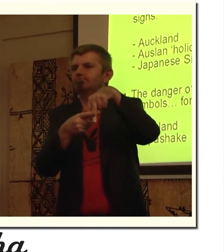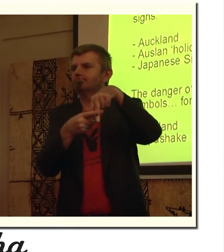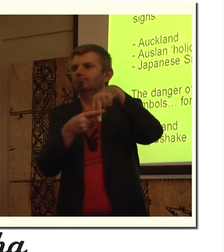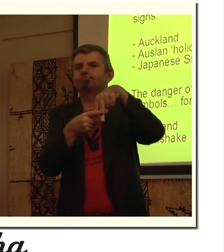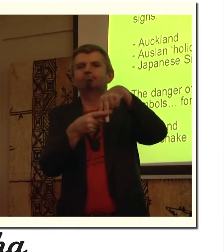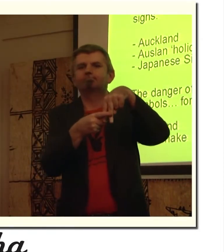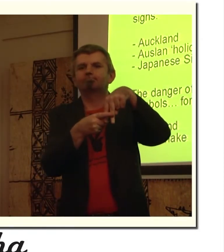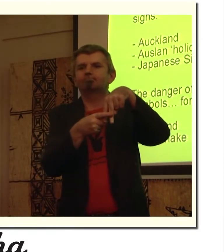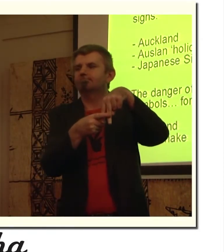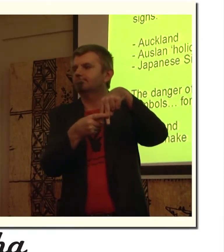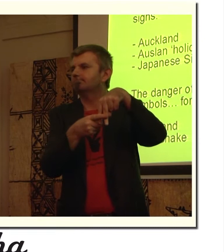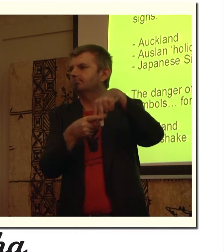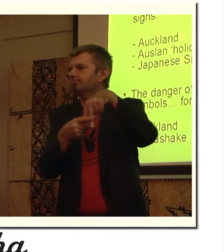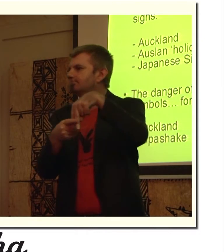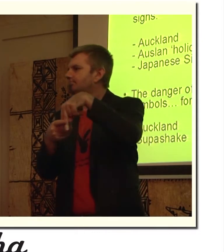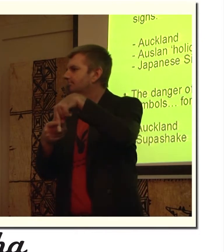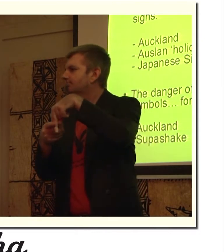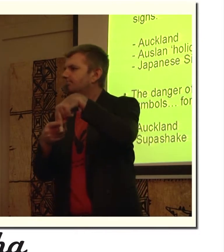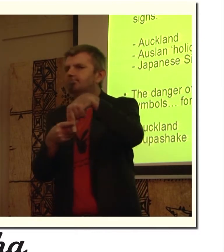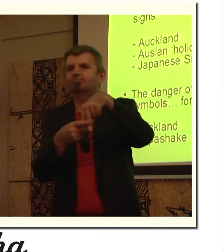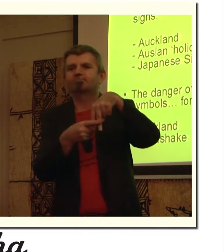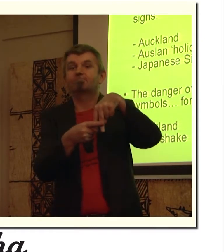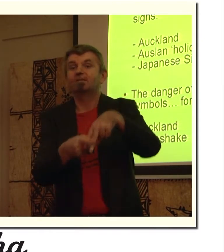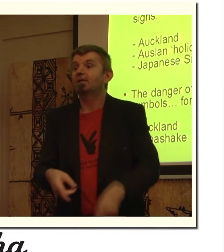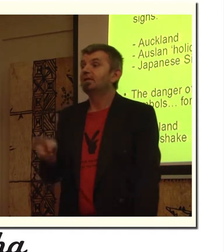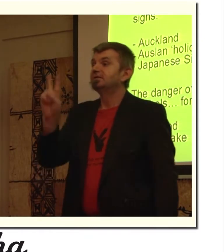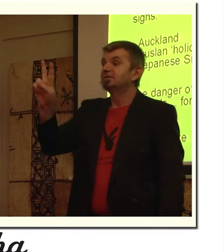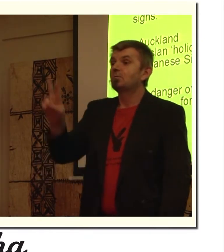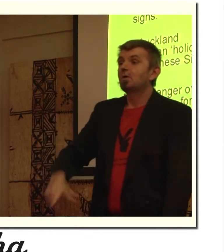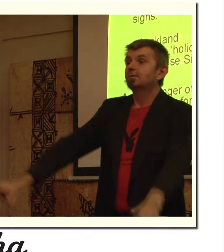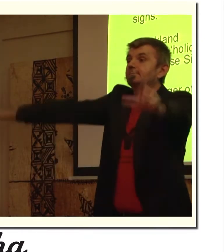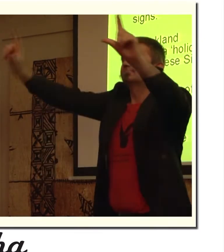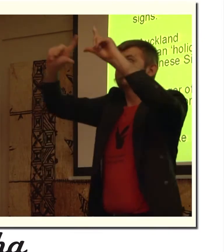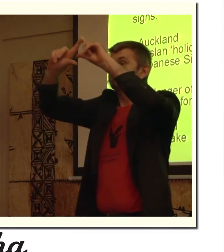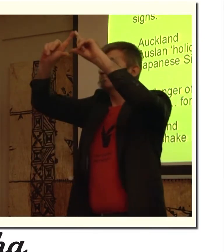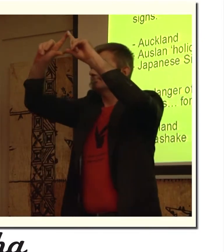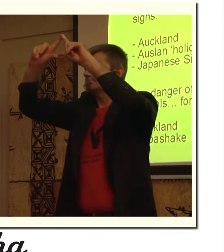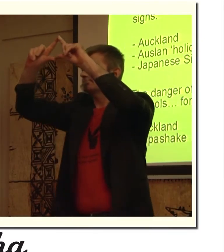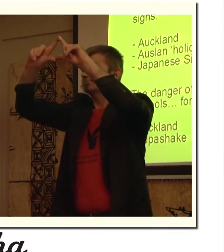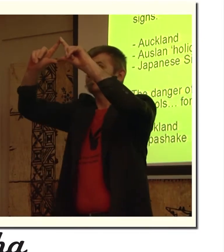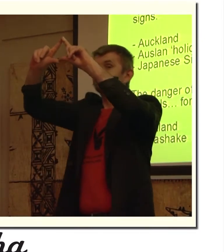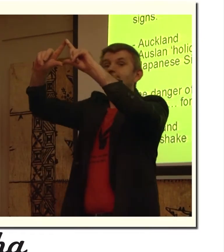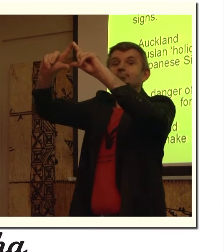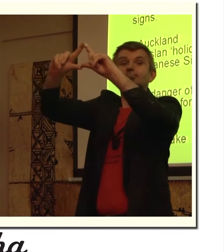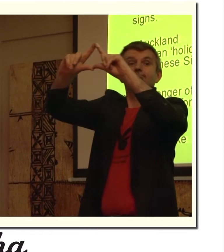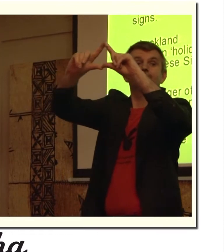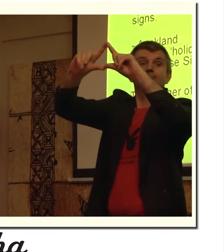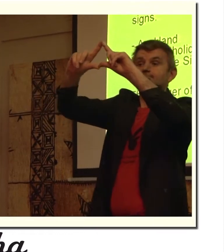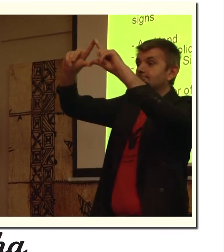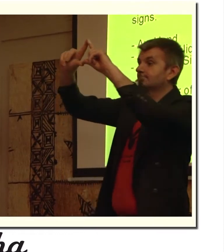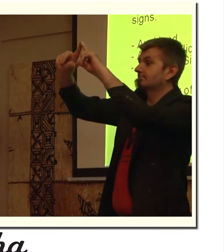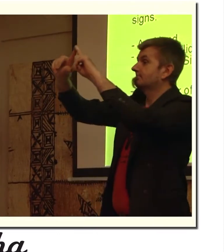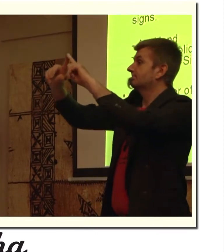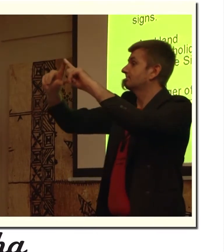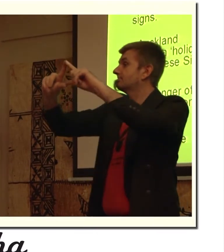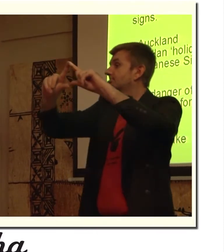first logo they decided on. Yep, for the Auckland Rugby Club. Right, the second one is this, right?